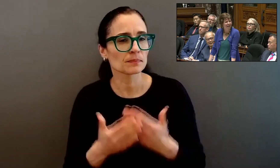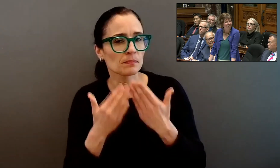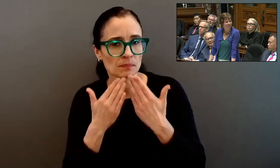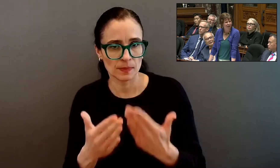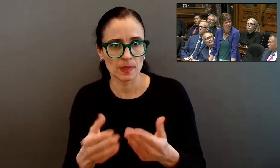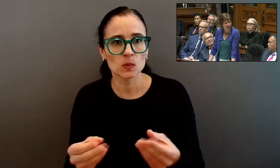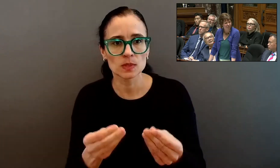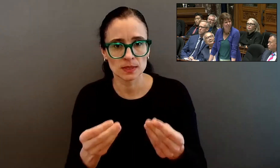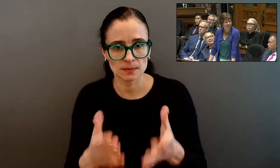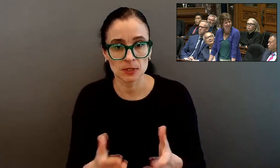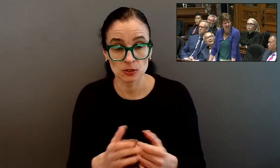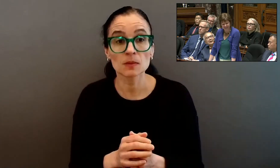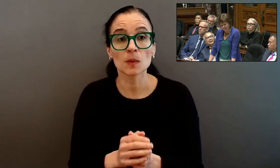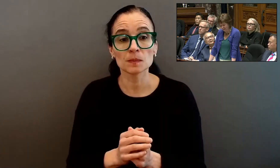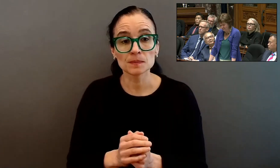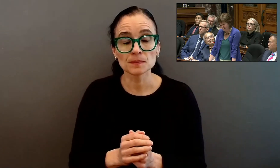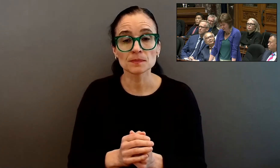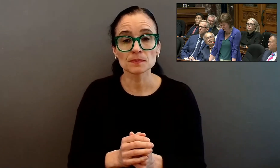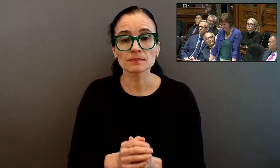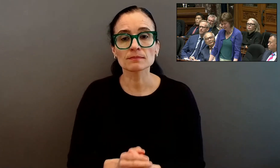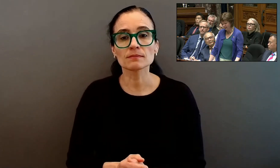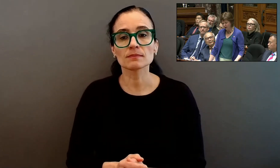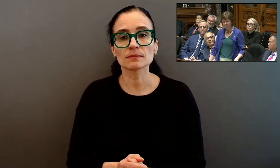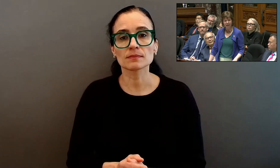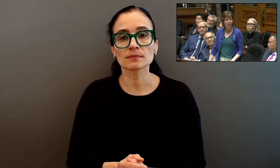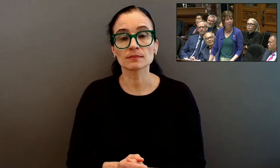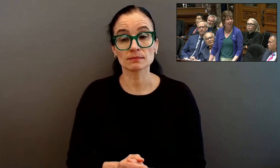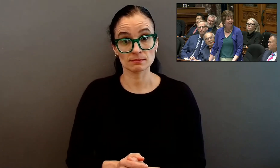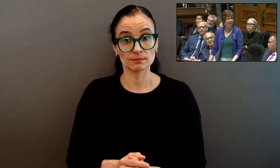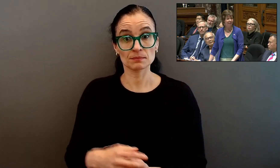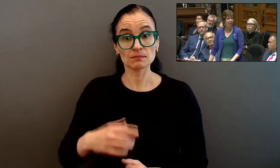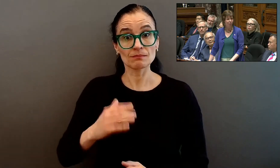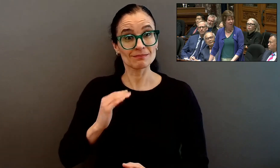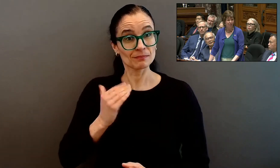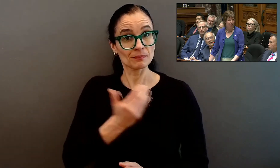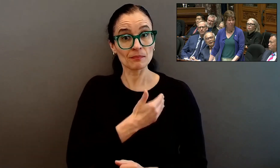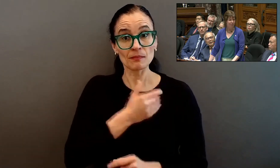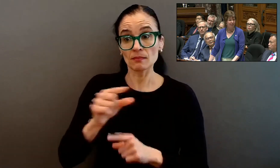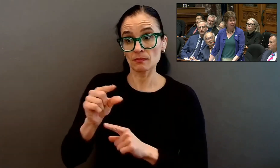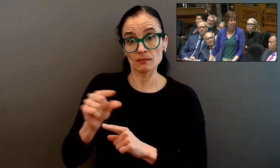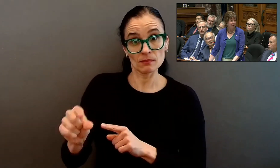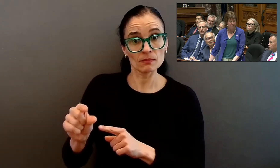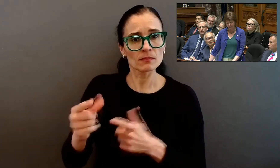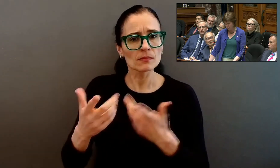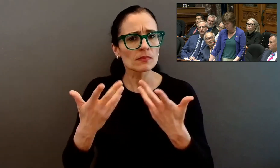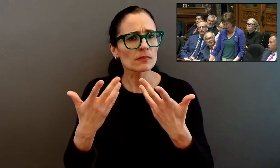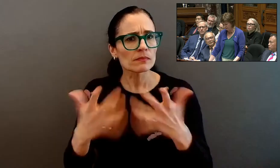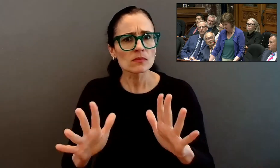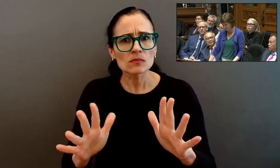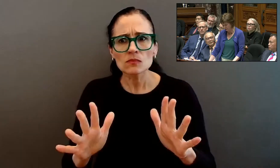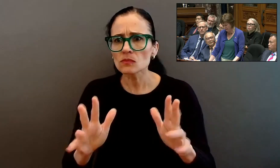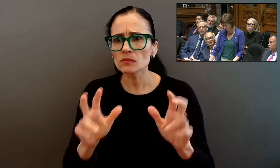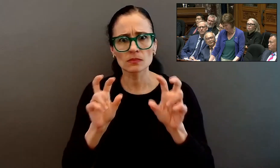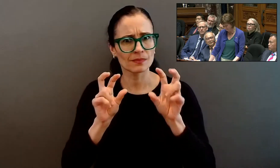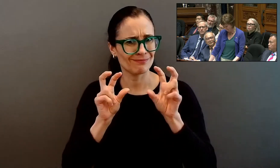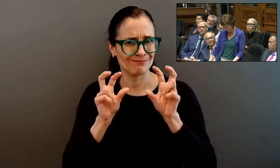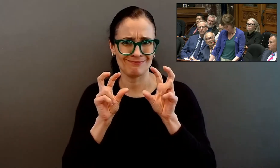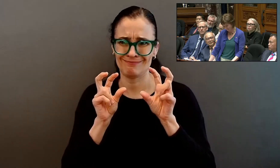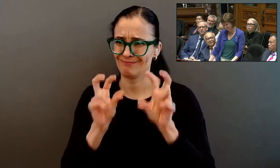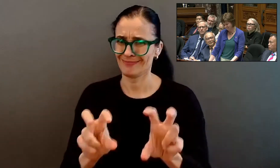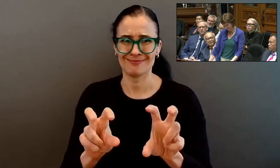Because our government has invested in a way that no other government has since